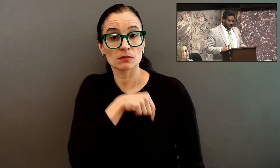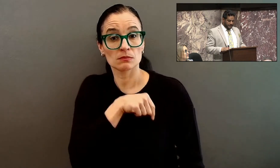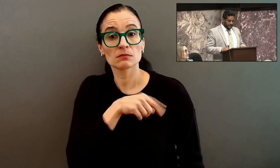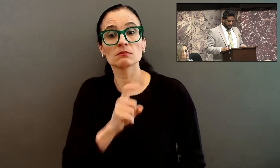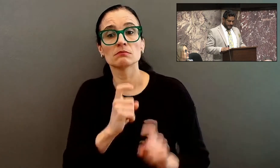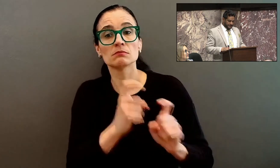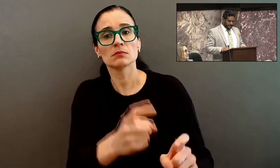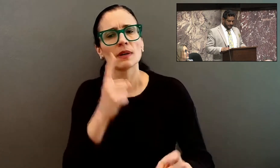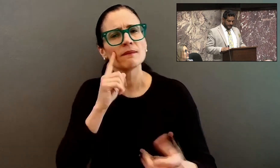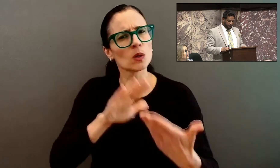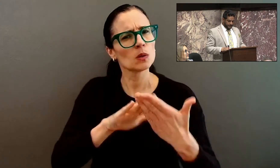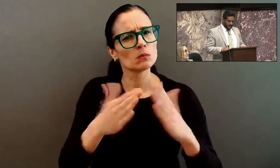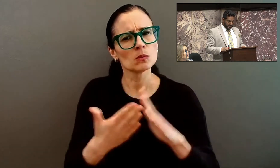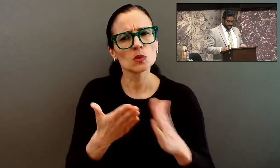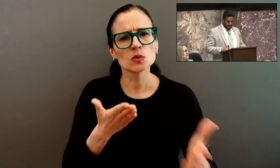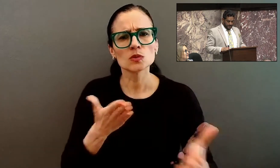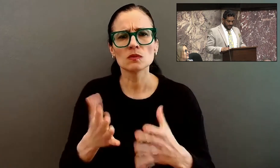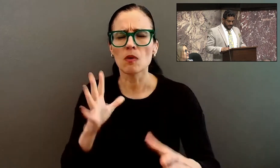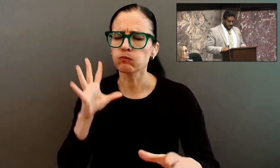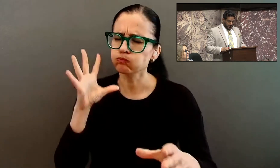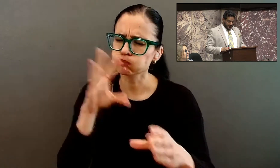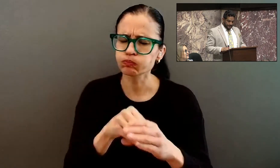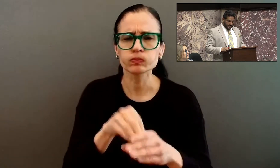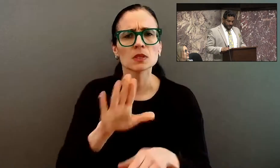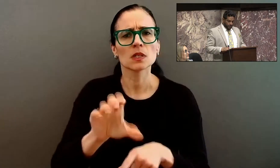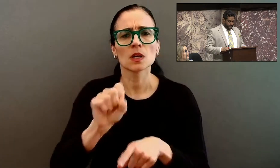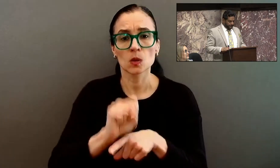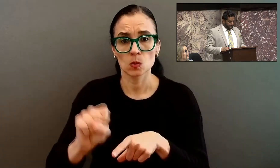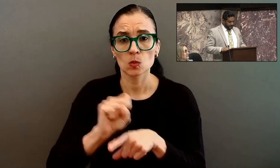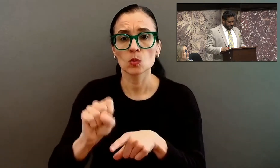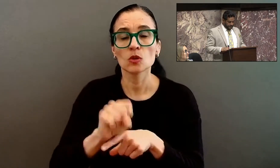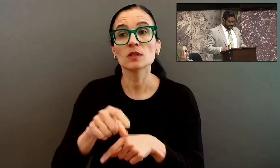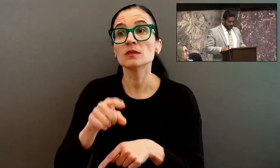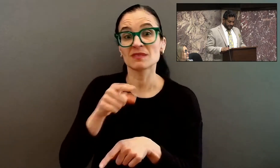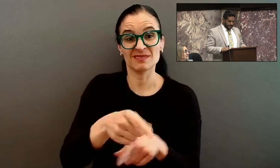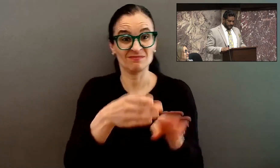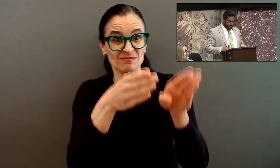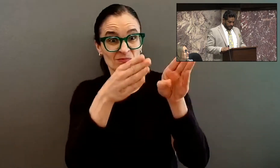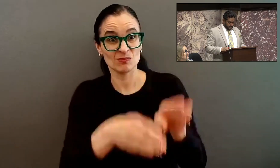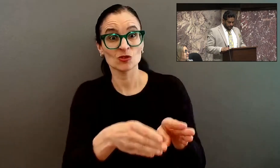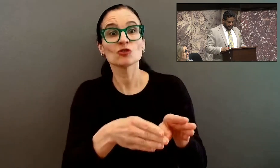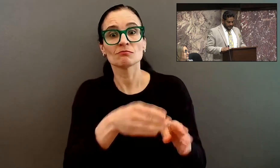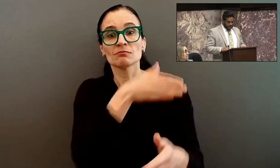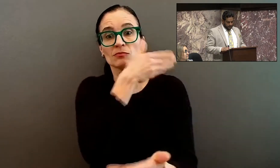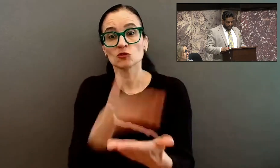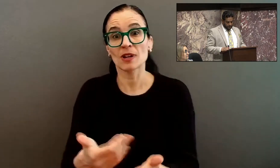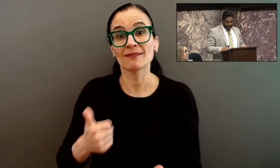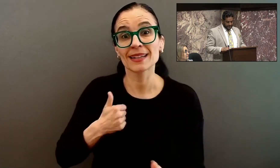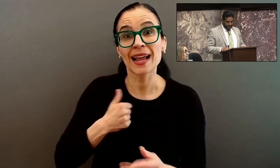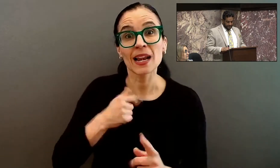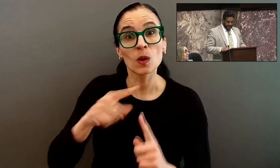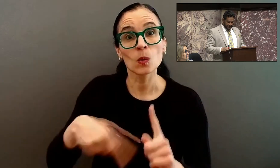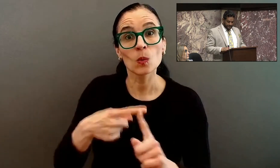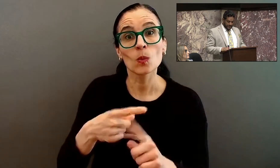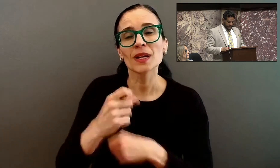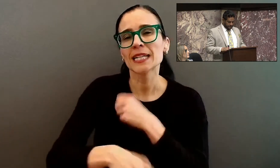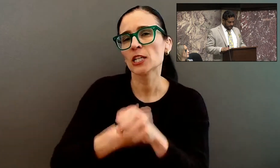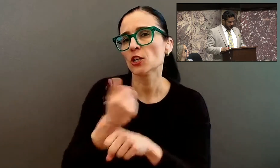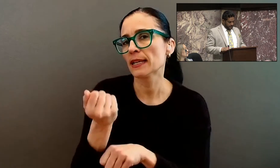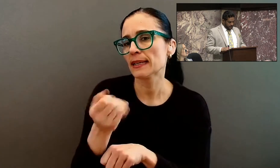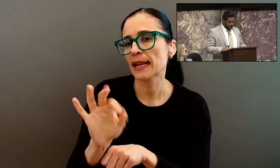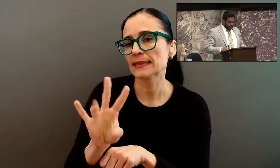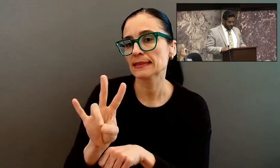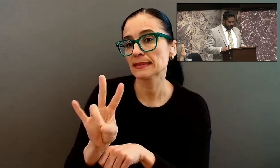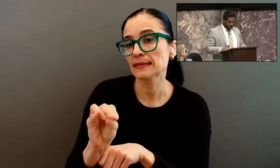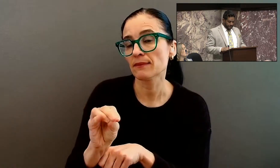to Canada in 1970 and has spent over 50 years raising awareness about Sikh beliefs and